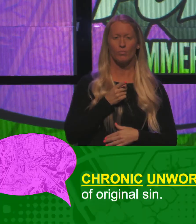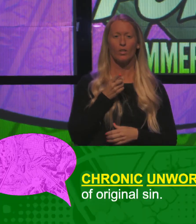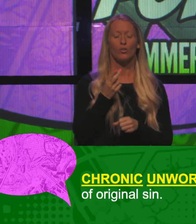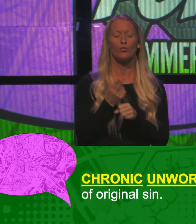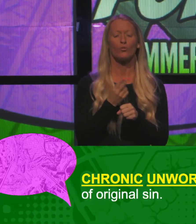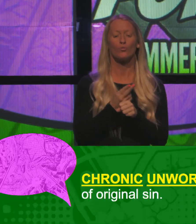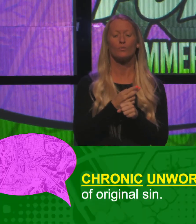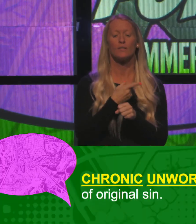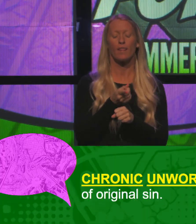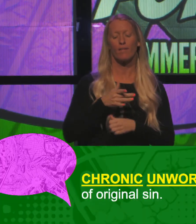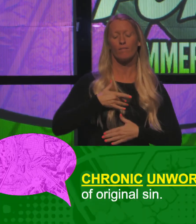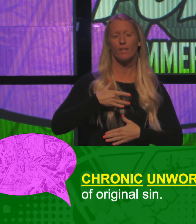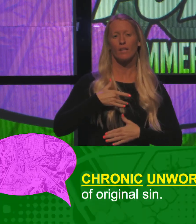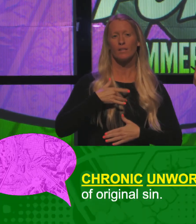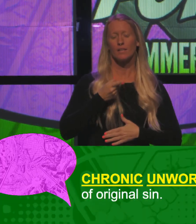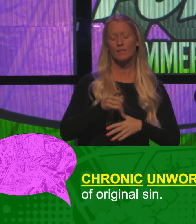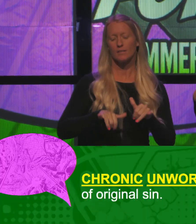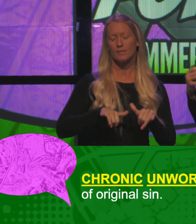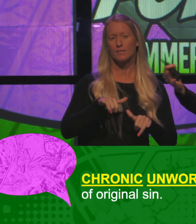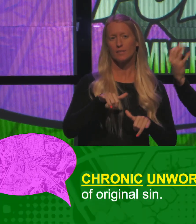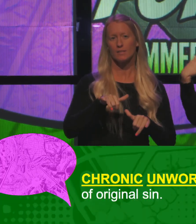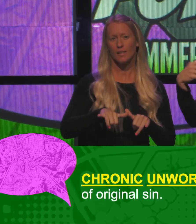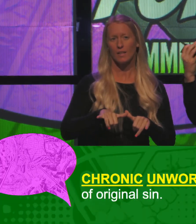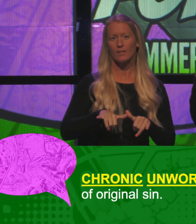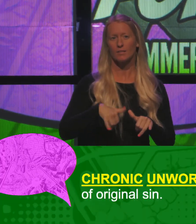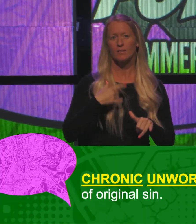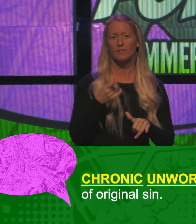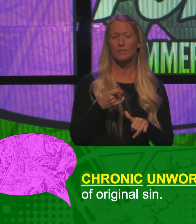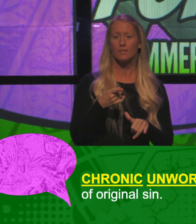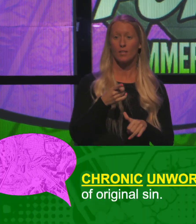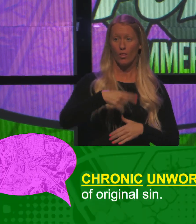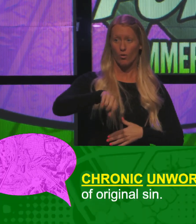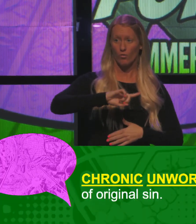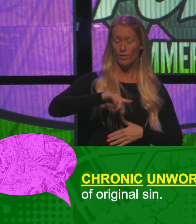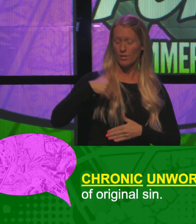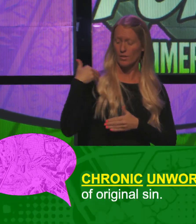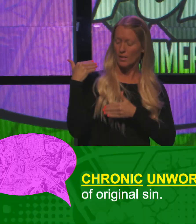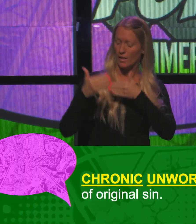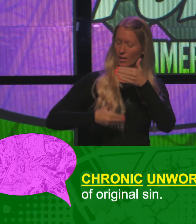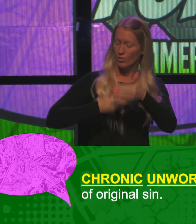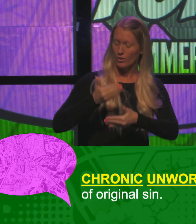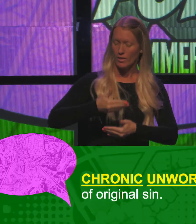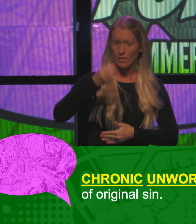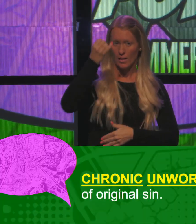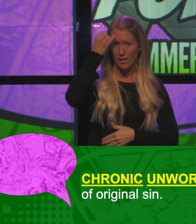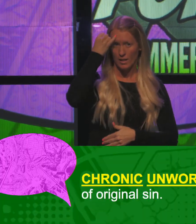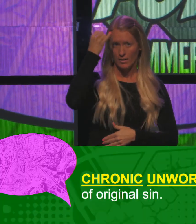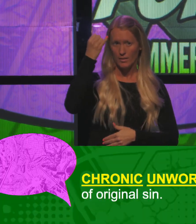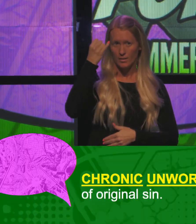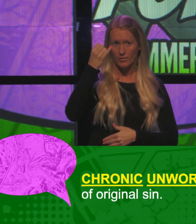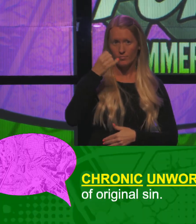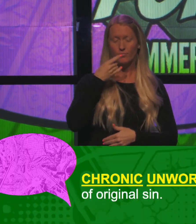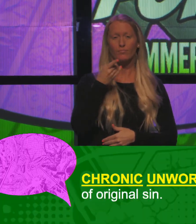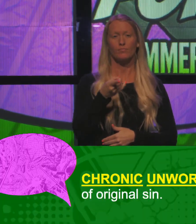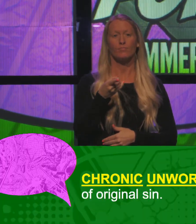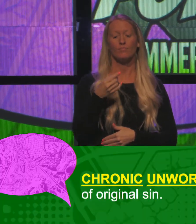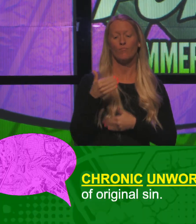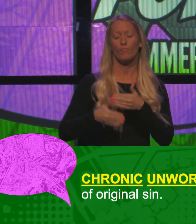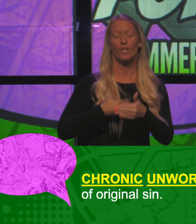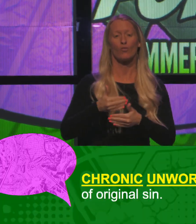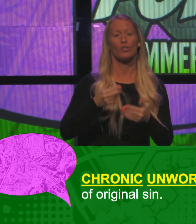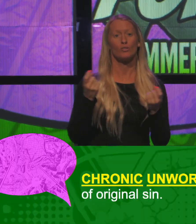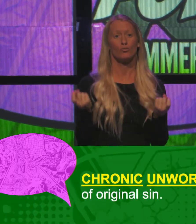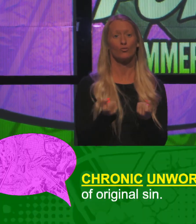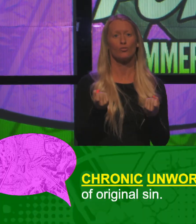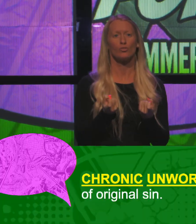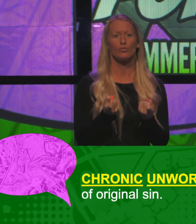that lingers as for those of us that were handed this idea of original sin. Chronic unworthiness,